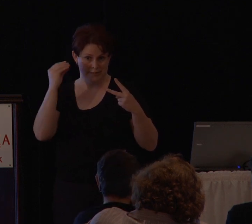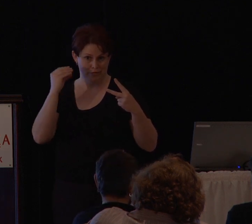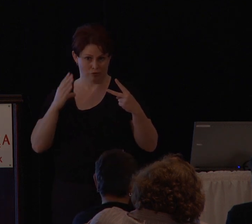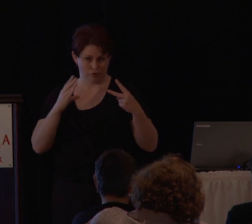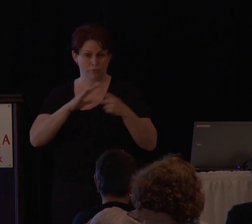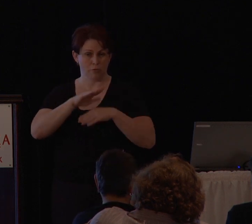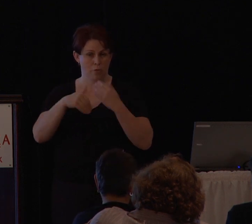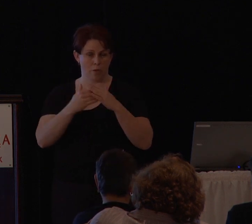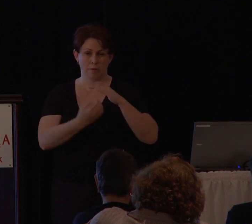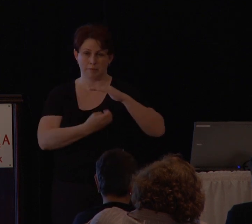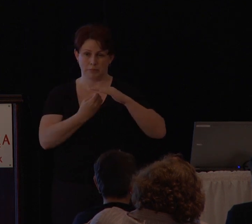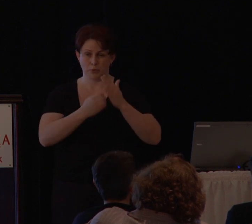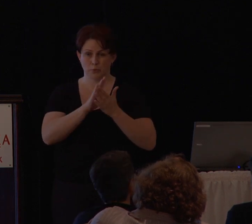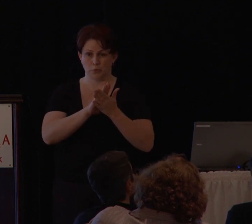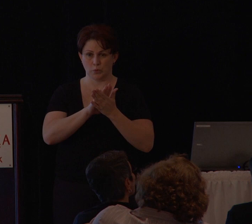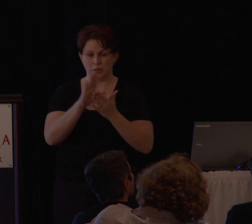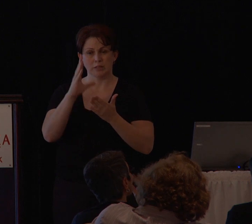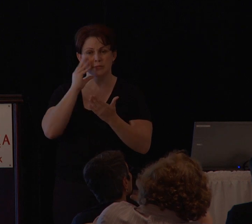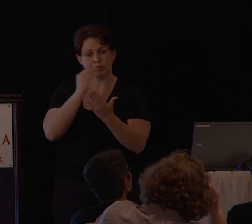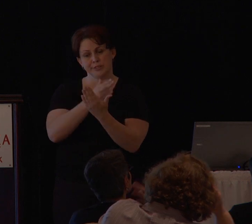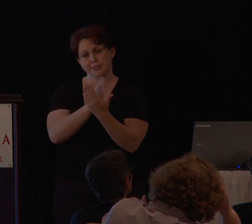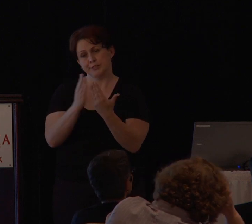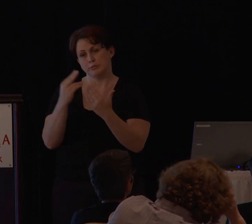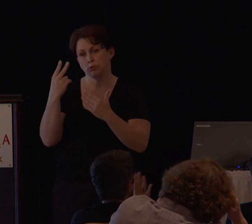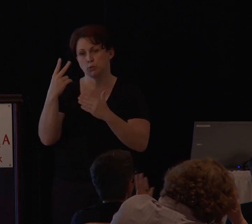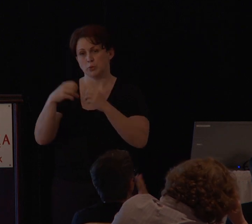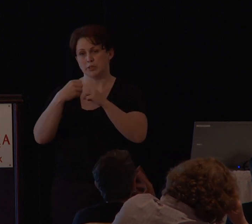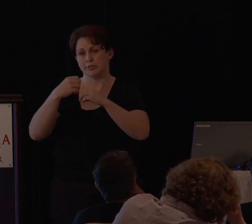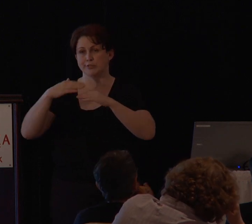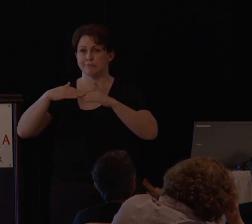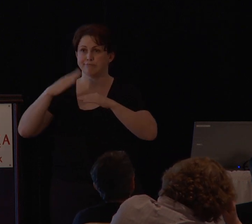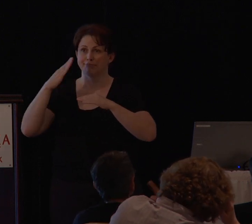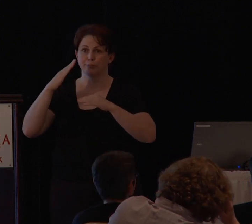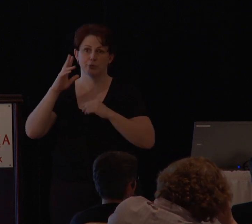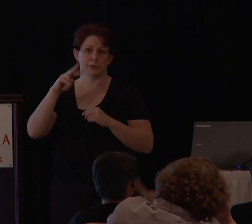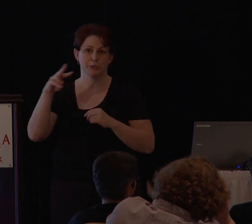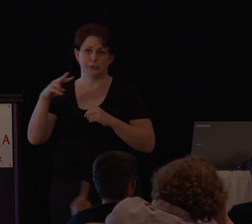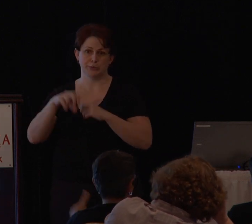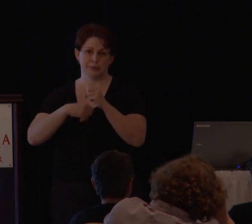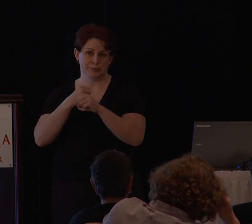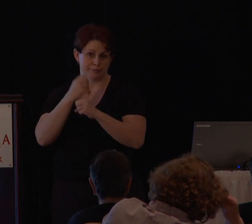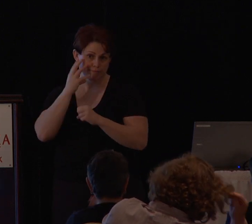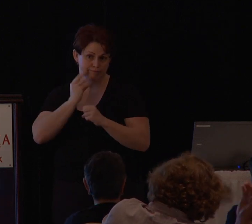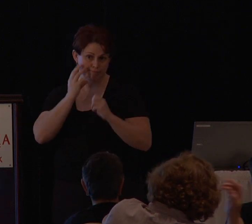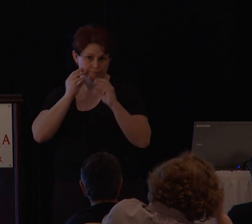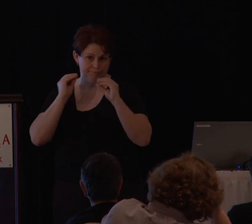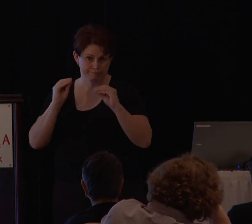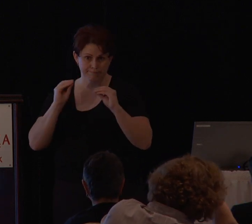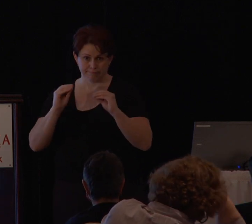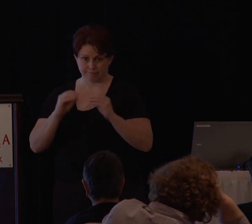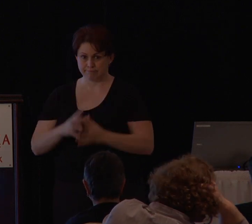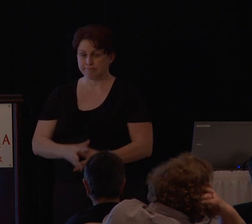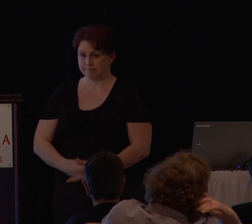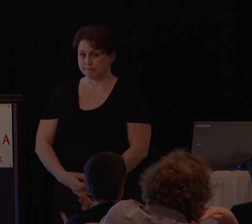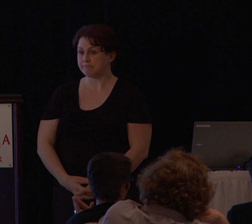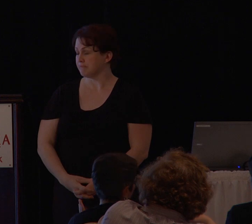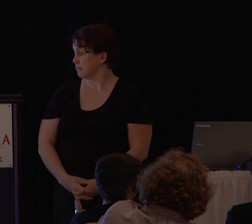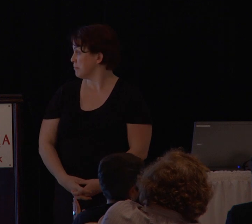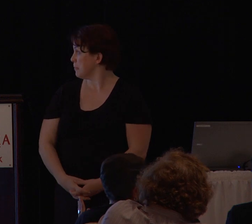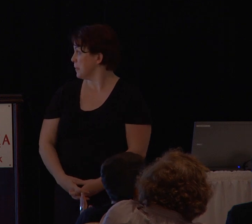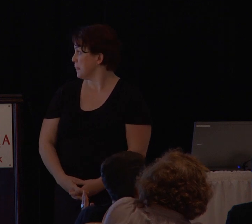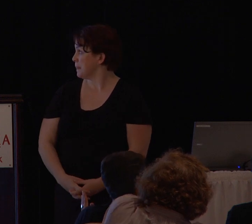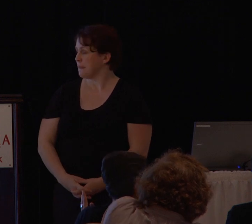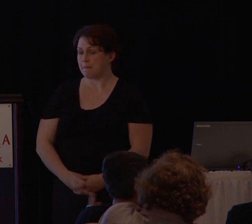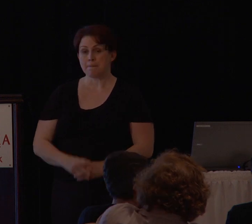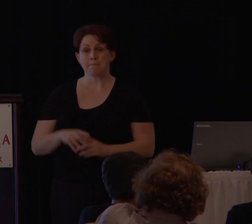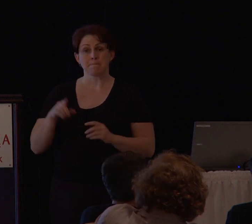wide range of teaching experience, so from 2 years to 22 years. And they all had at least 2 years